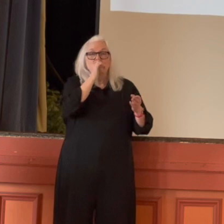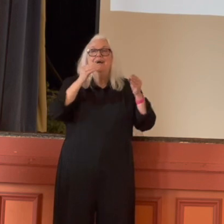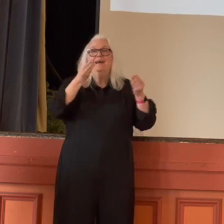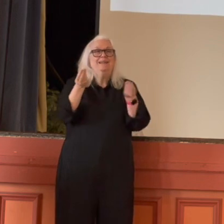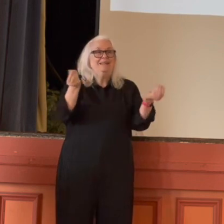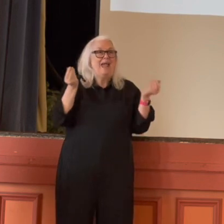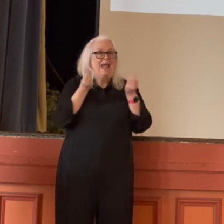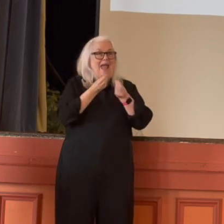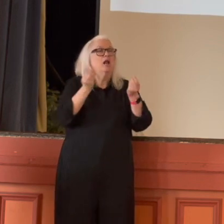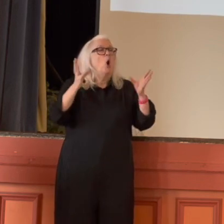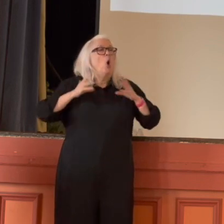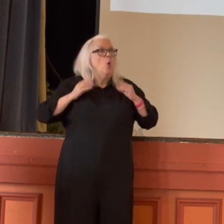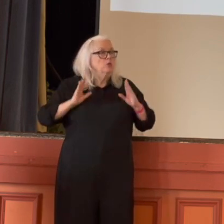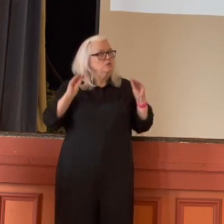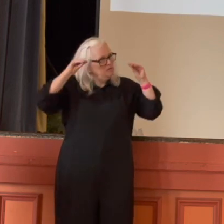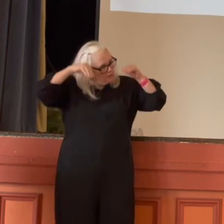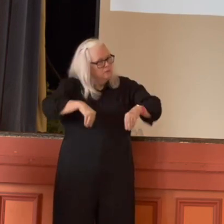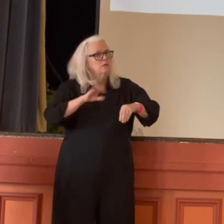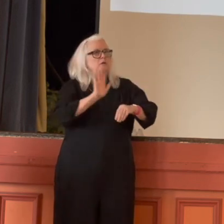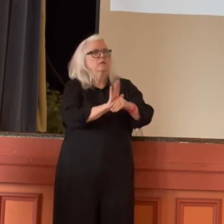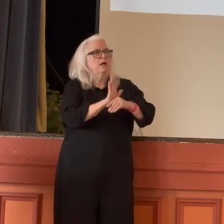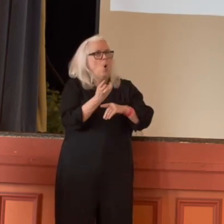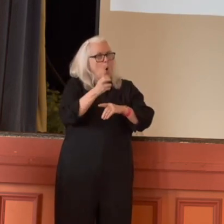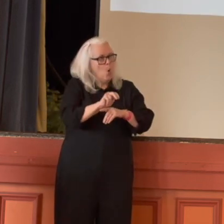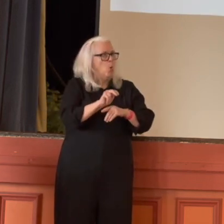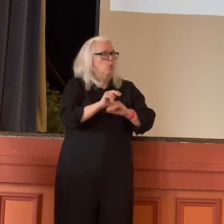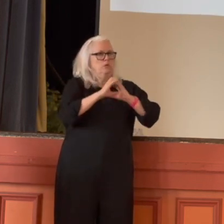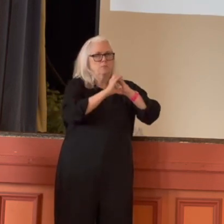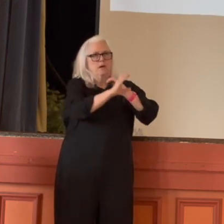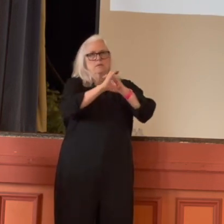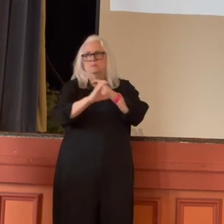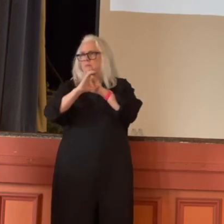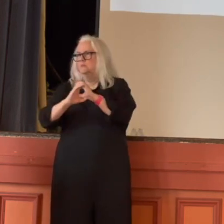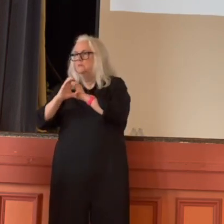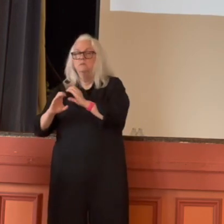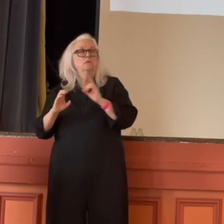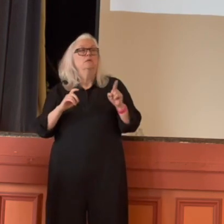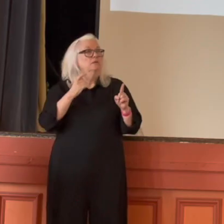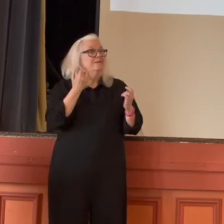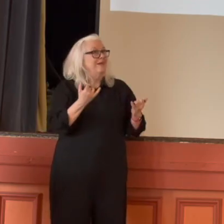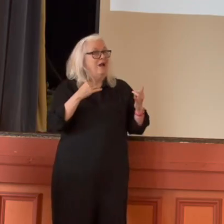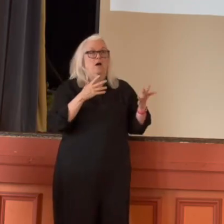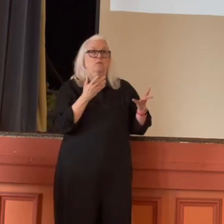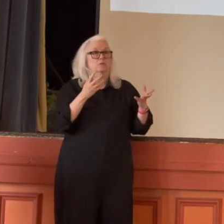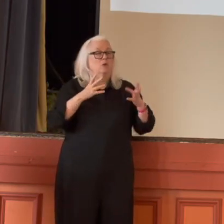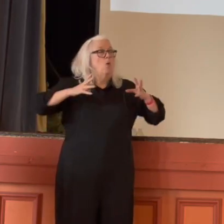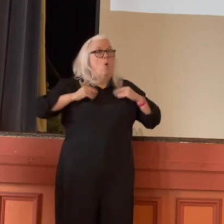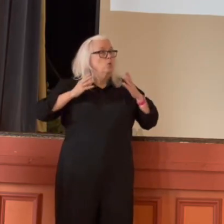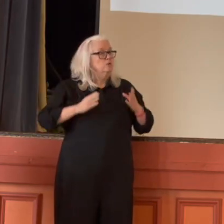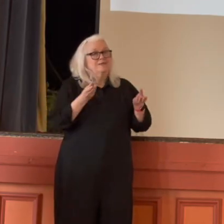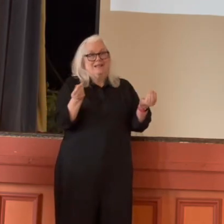own sewers, but those were replaced in 1848. And the reason that those landowners first were putting in